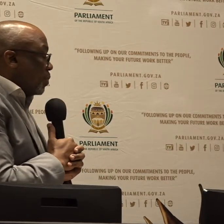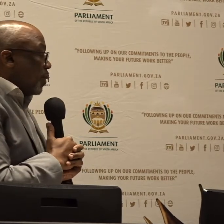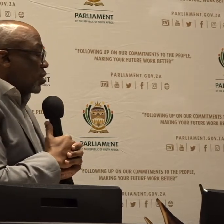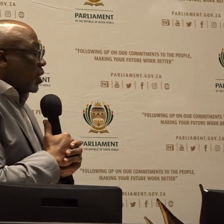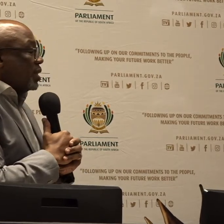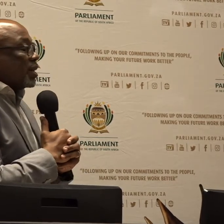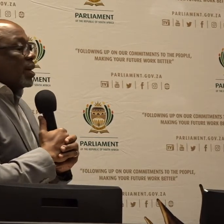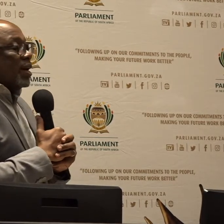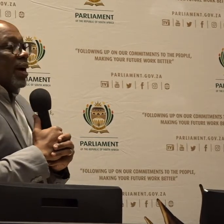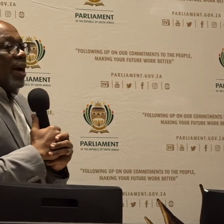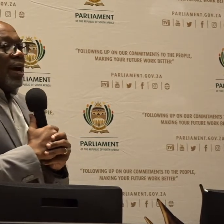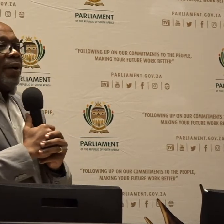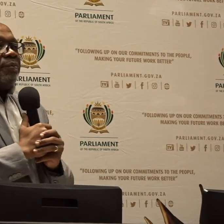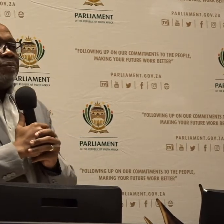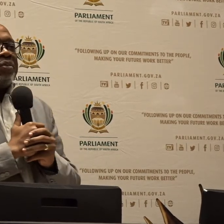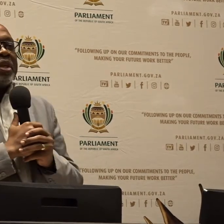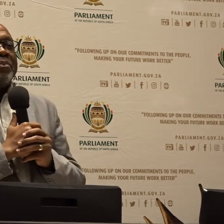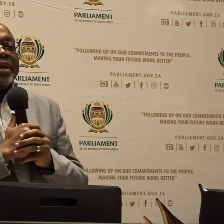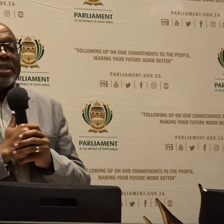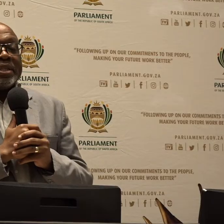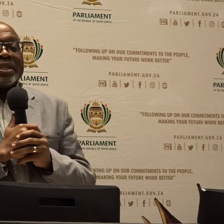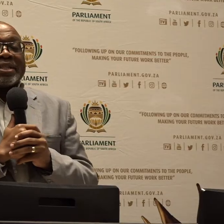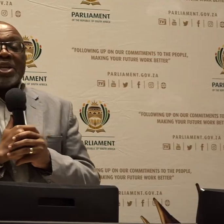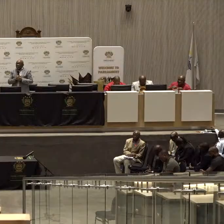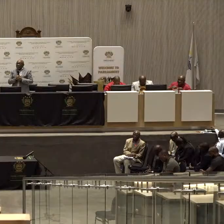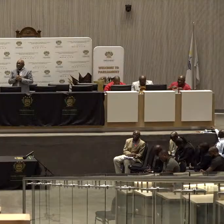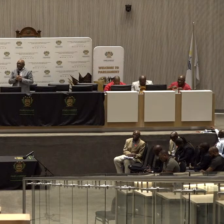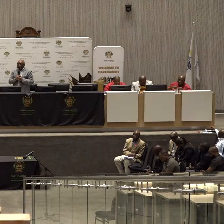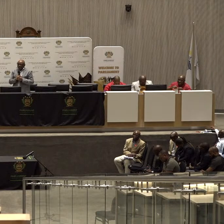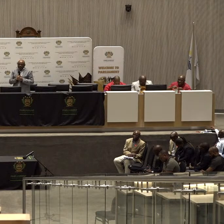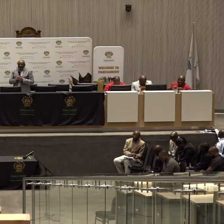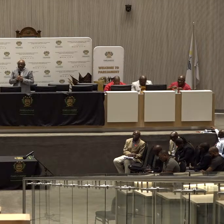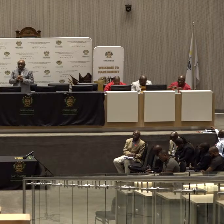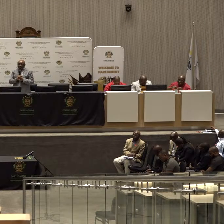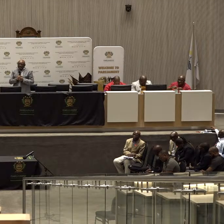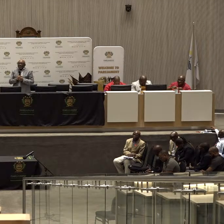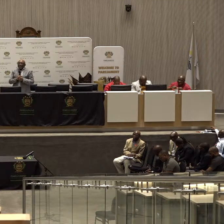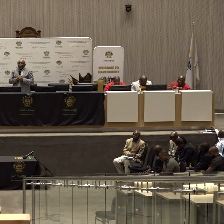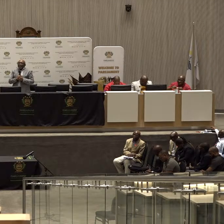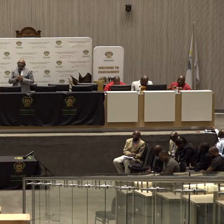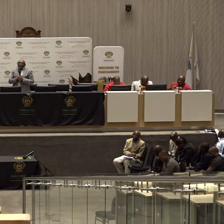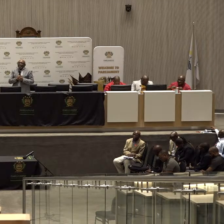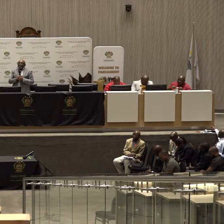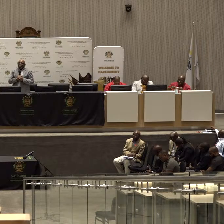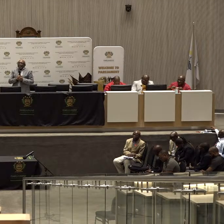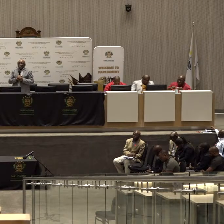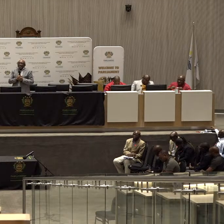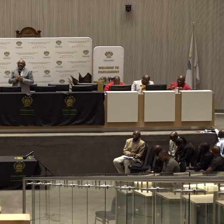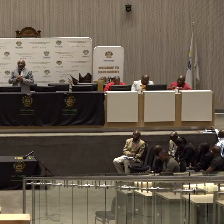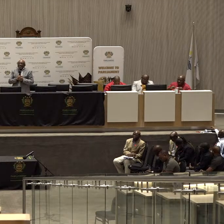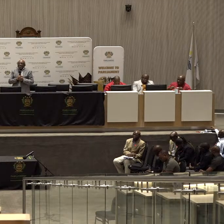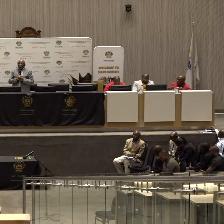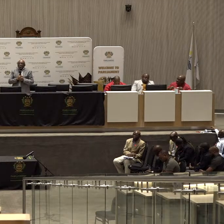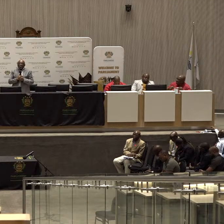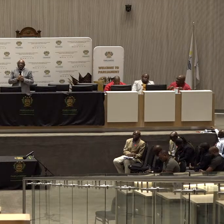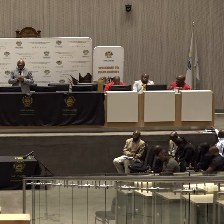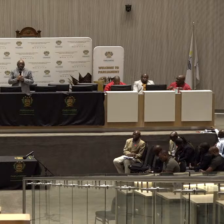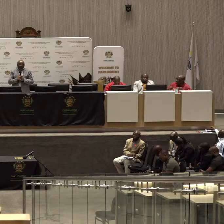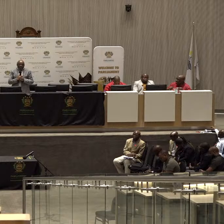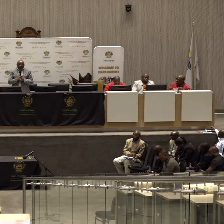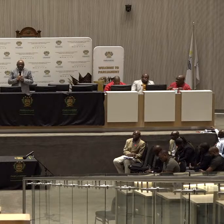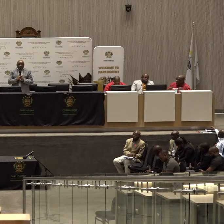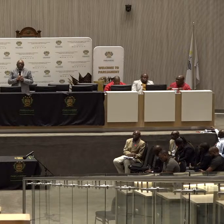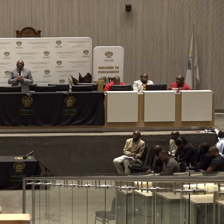colleagues for being patient um the mid the session has come to an end and there is